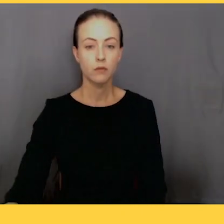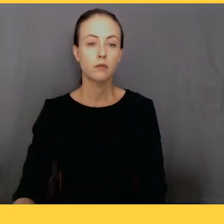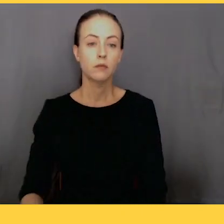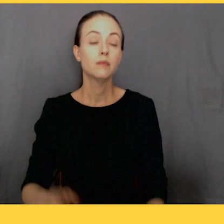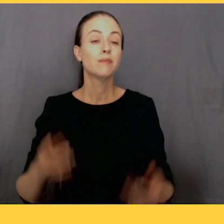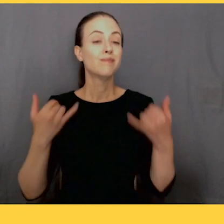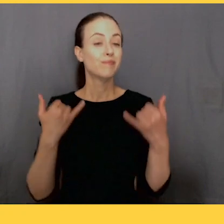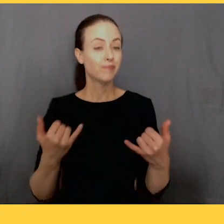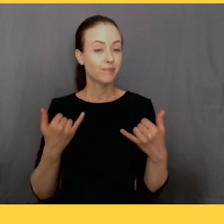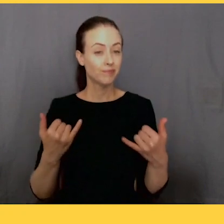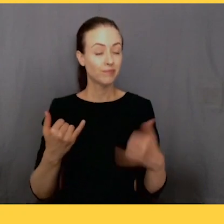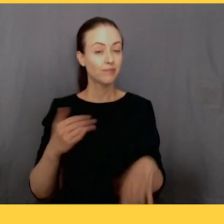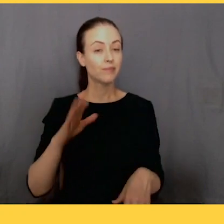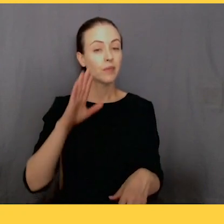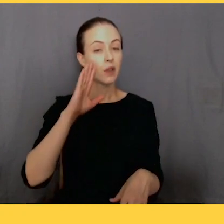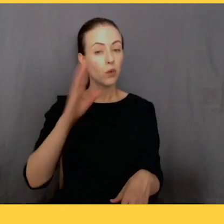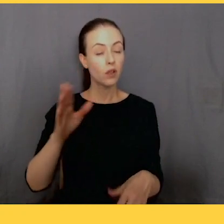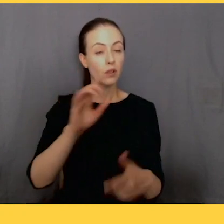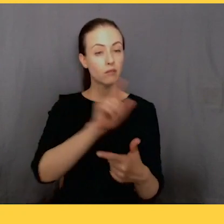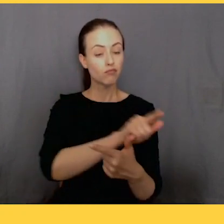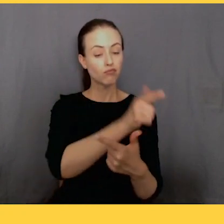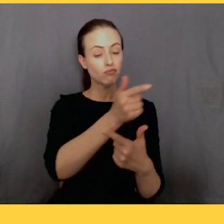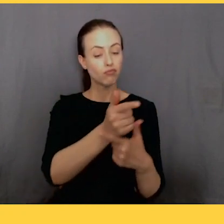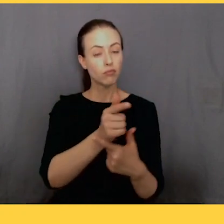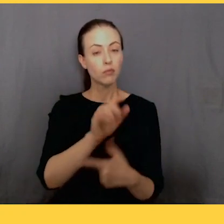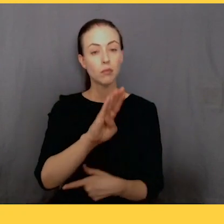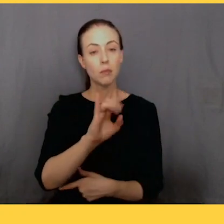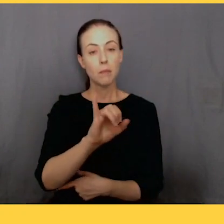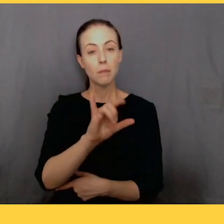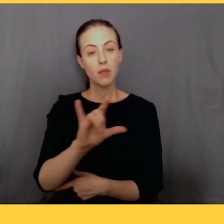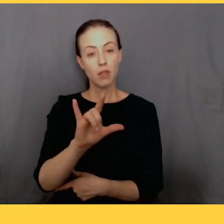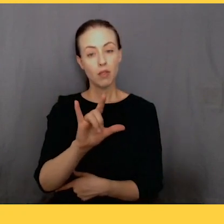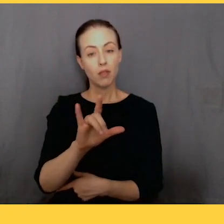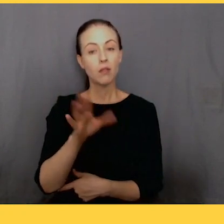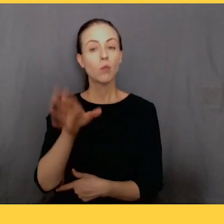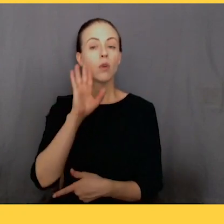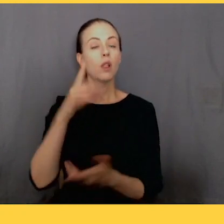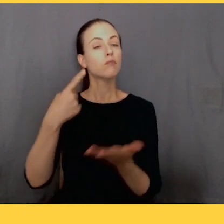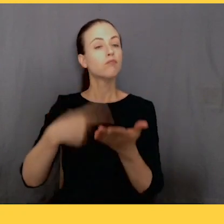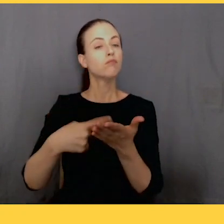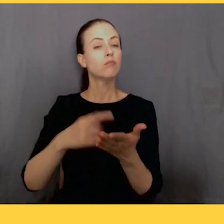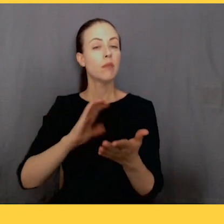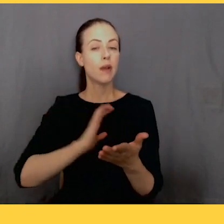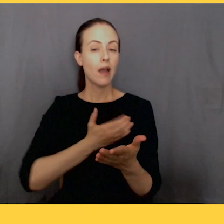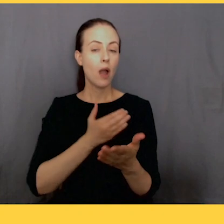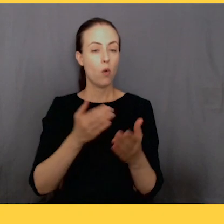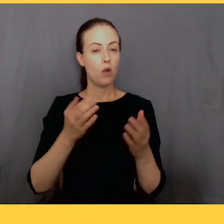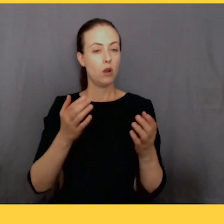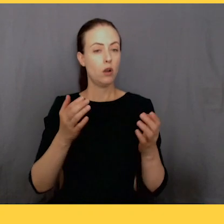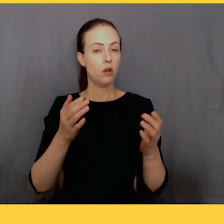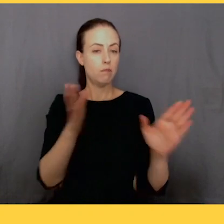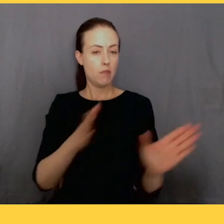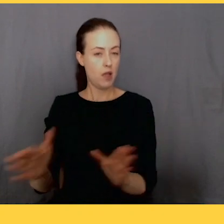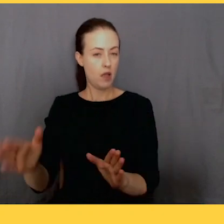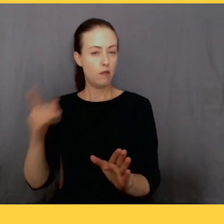At this time, I will hand it over to Bill to discuss our wildfire mitigation efforts.